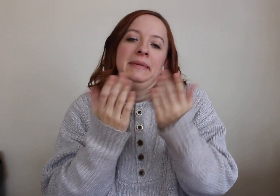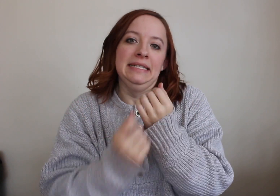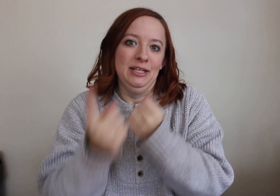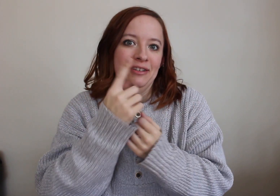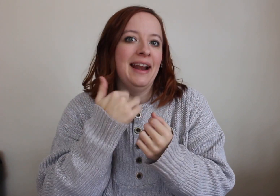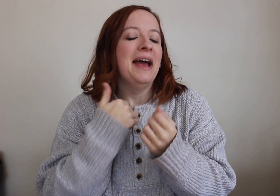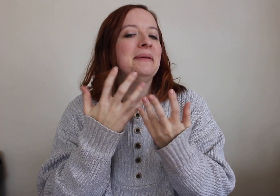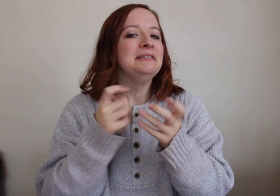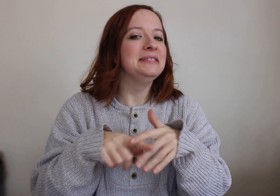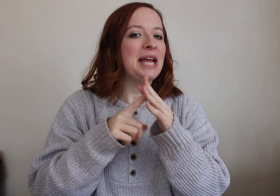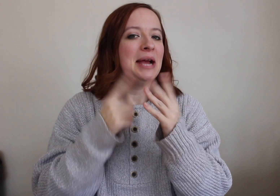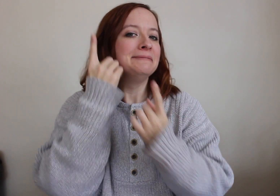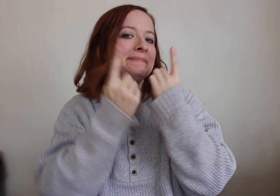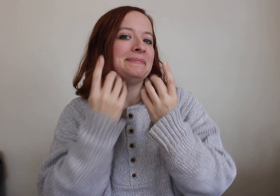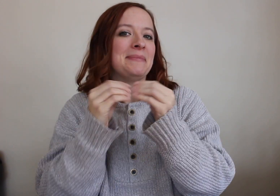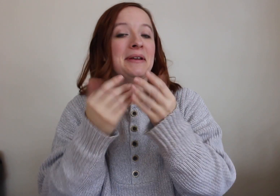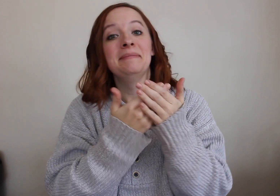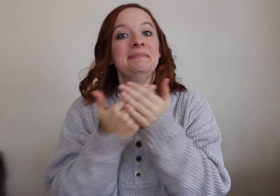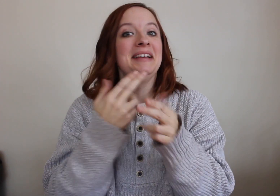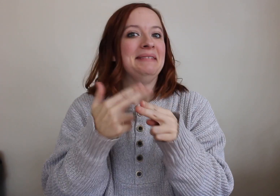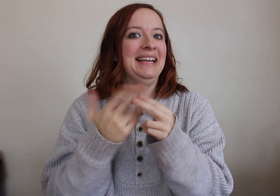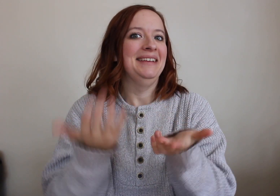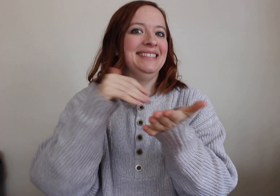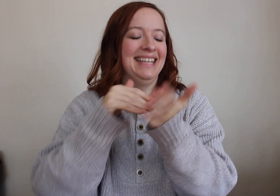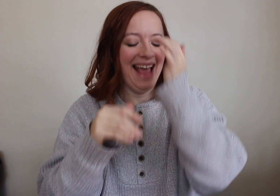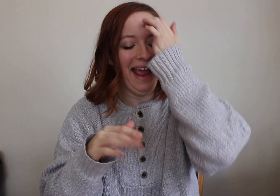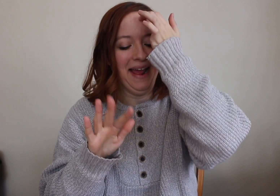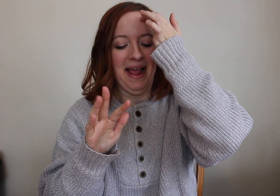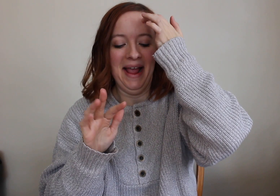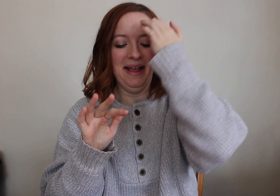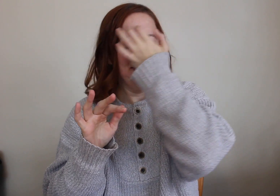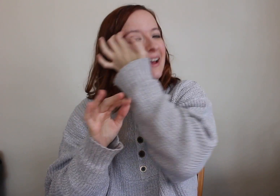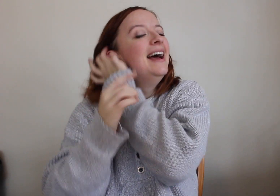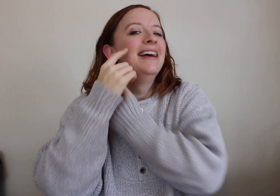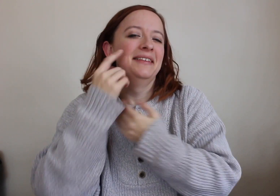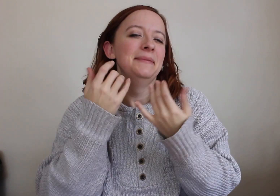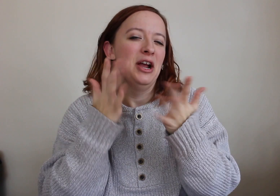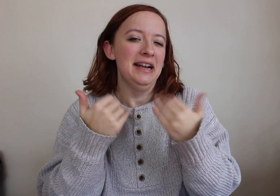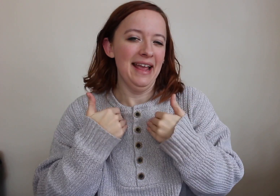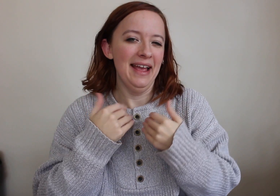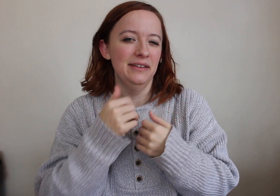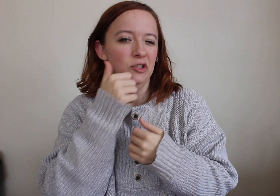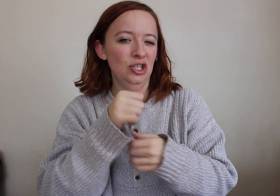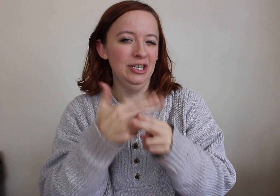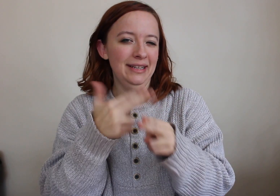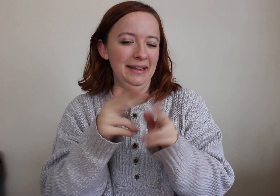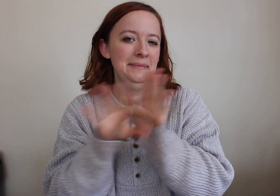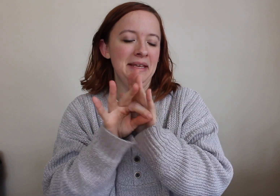happen. But since it's next year, I want to start thinking of more baby names again. I think we probably already have a